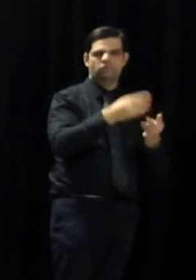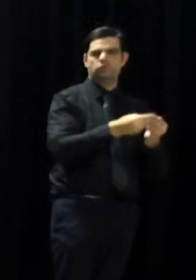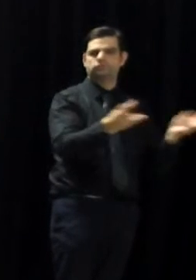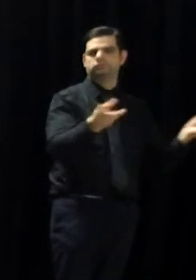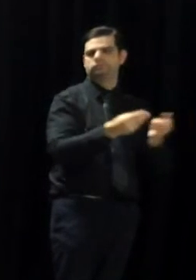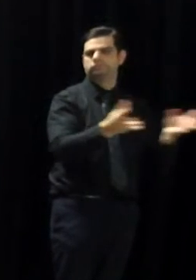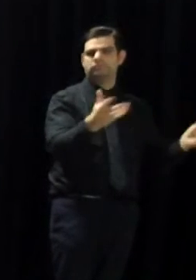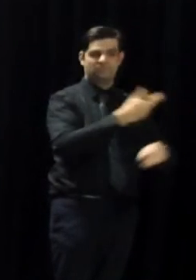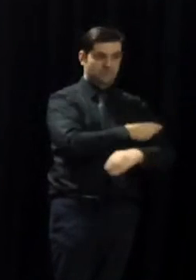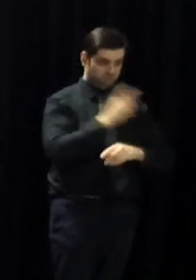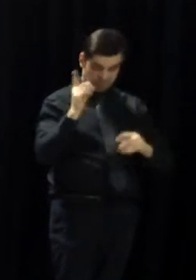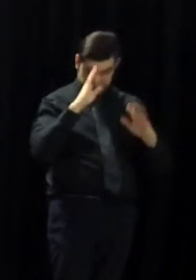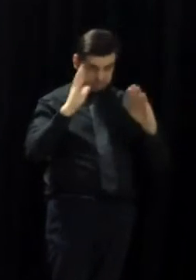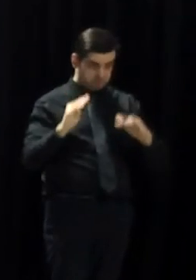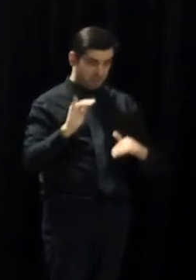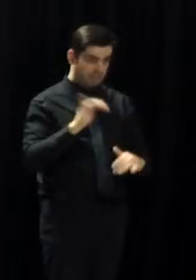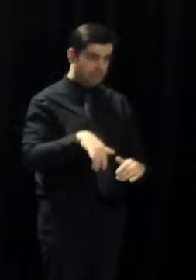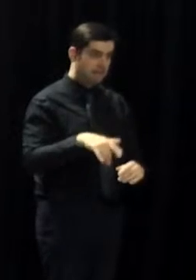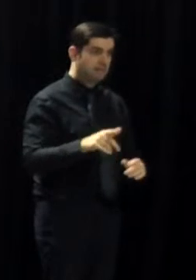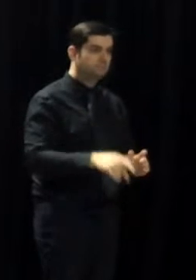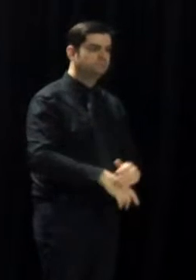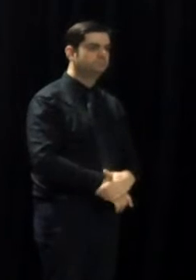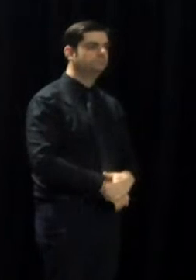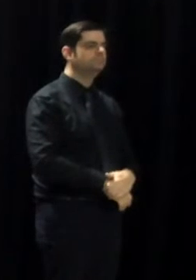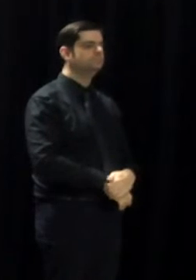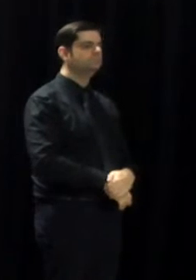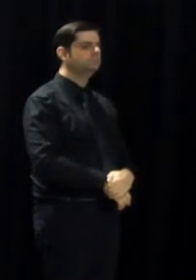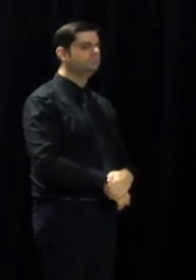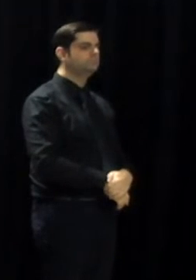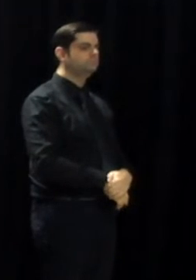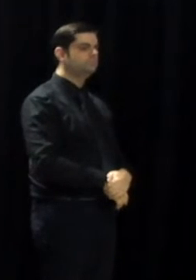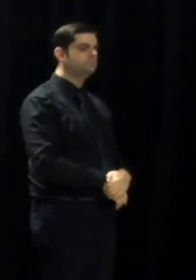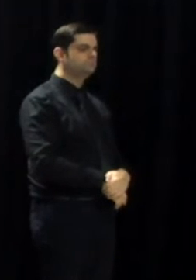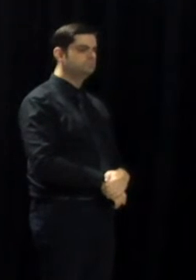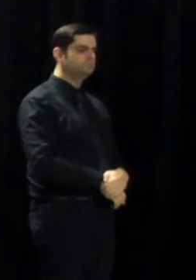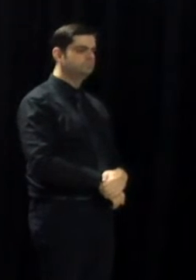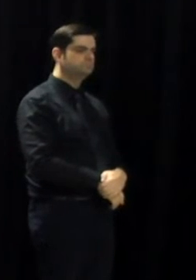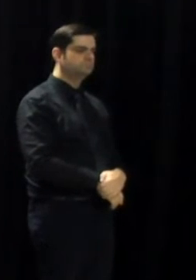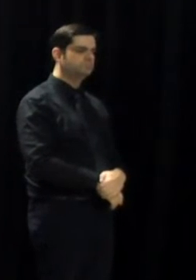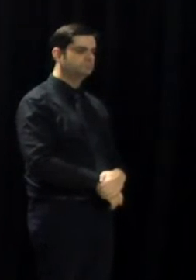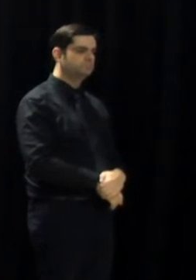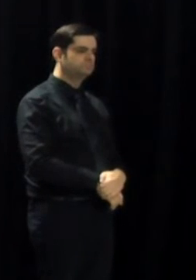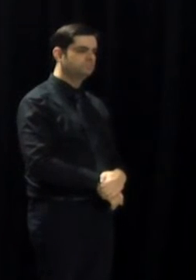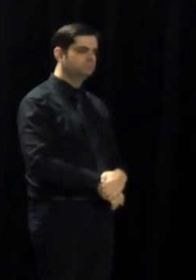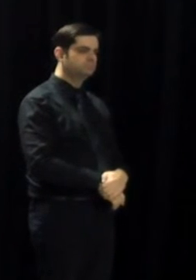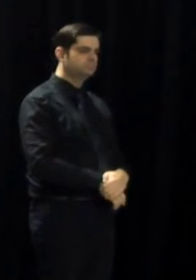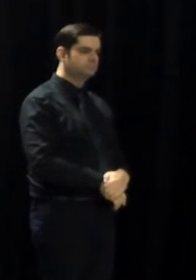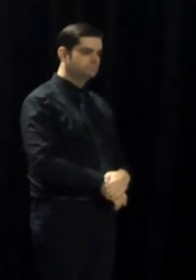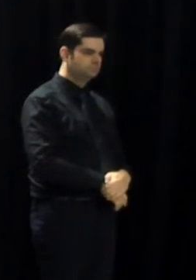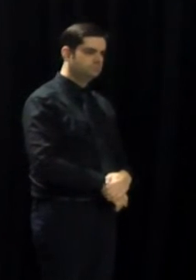product. You can't have 70 different entities holding on to the vaccine and then